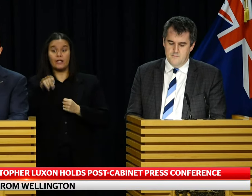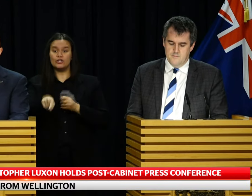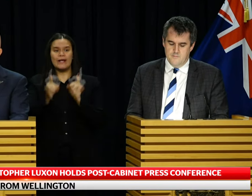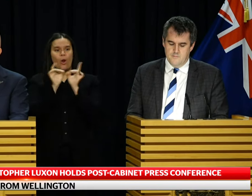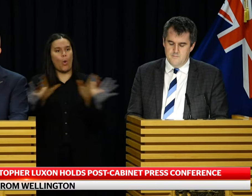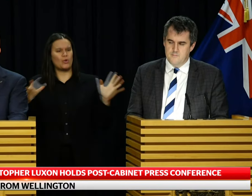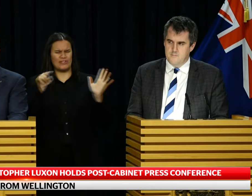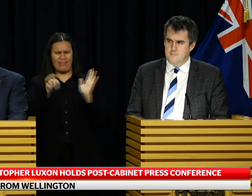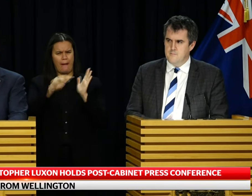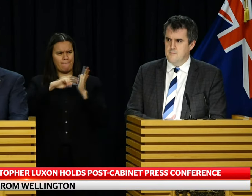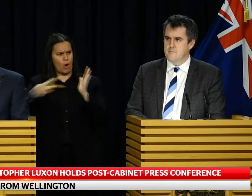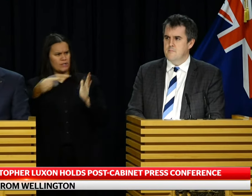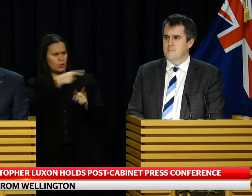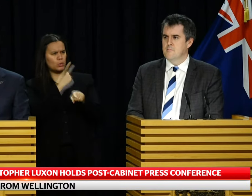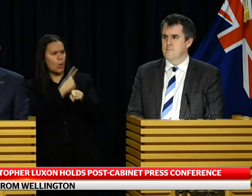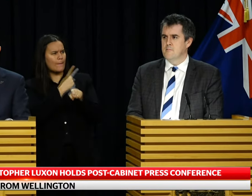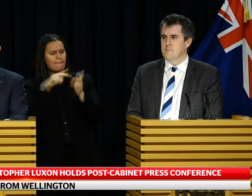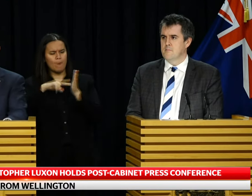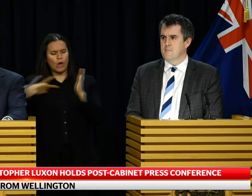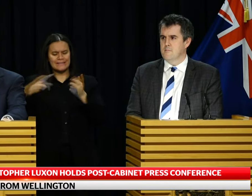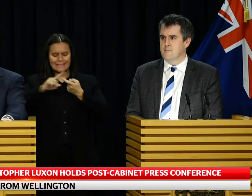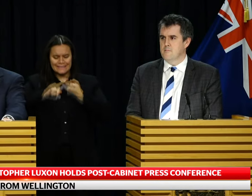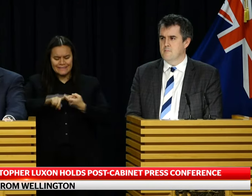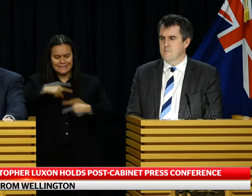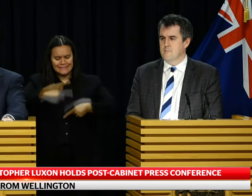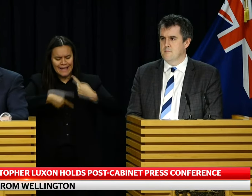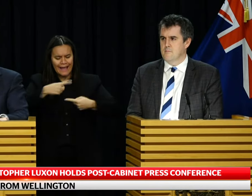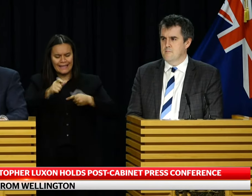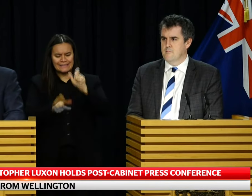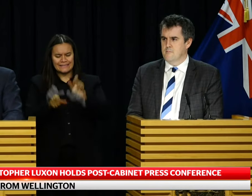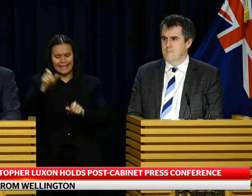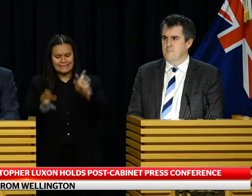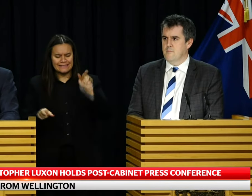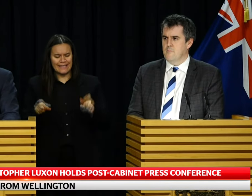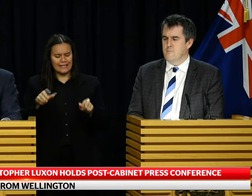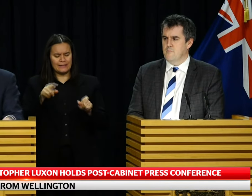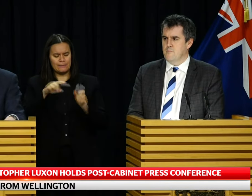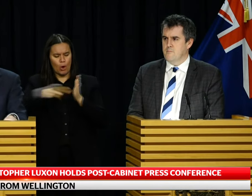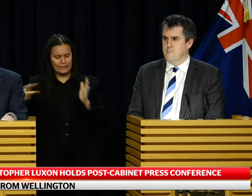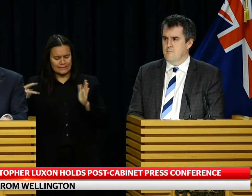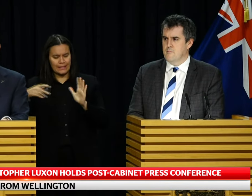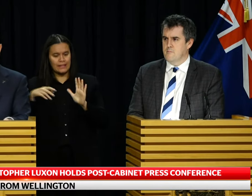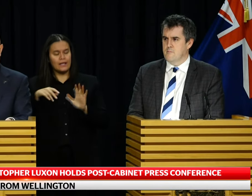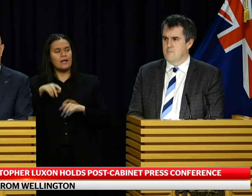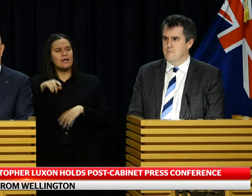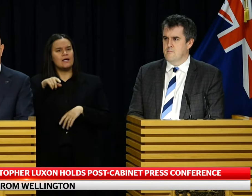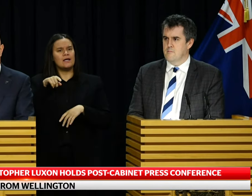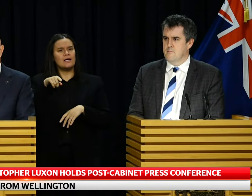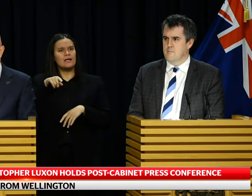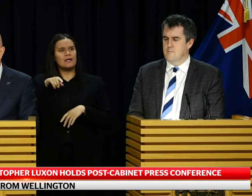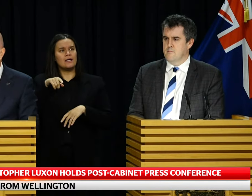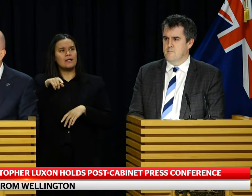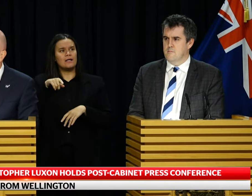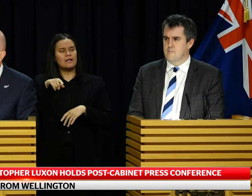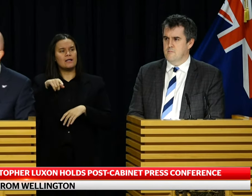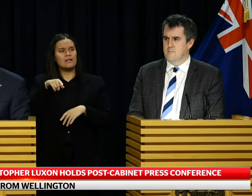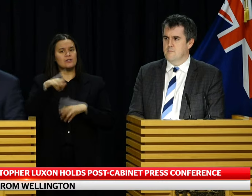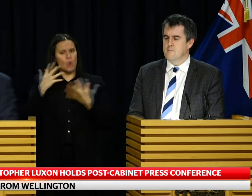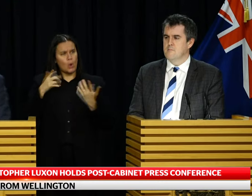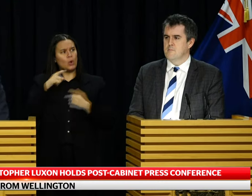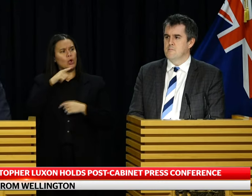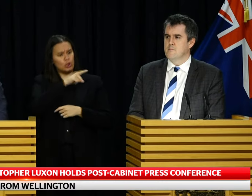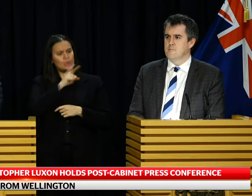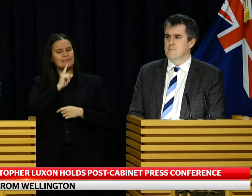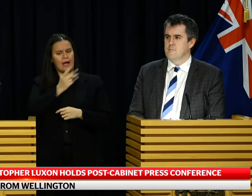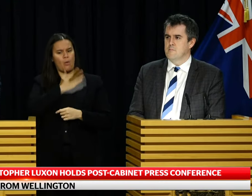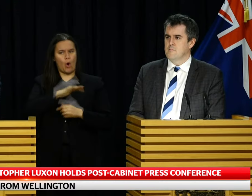sustaining tenancies. She was doing it through a social investment lens. How come you, given the social investment response that this government is saying